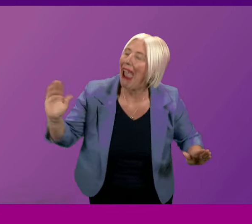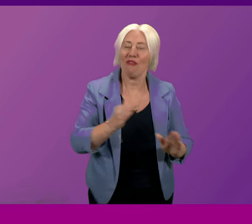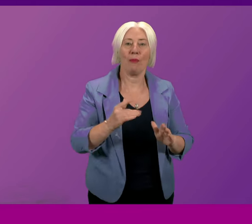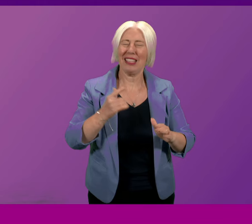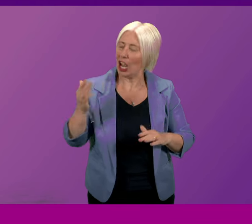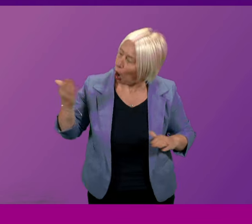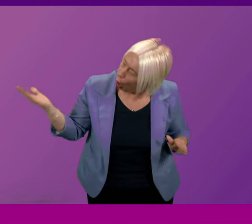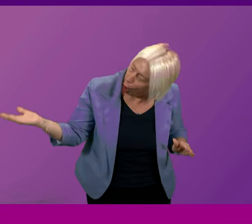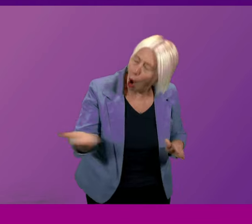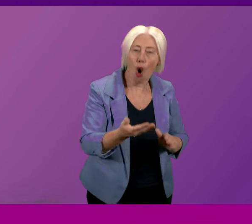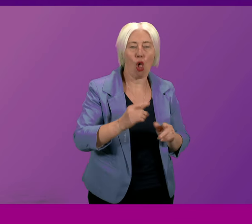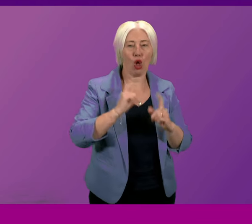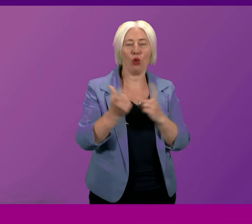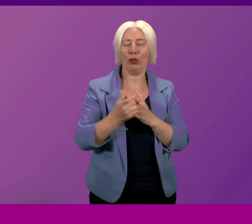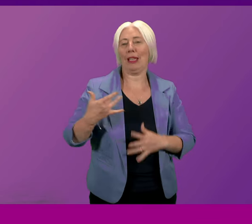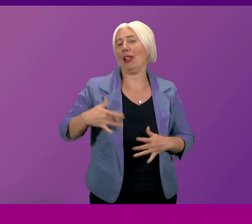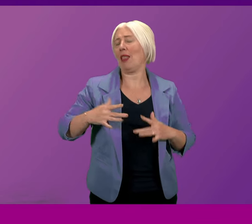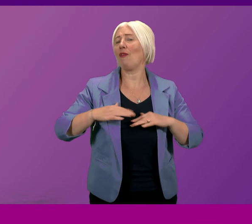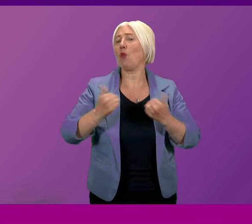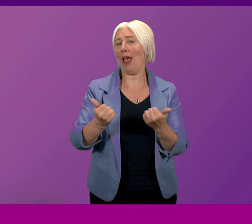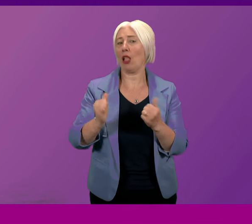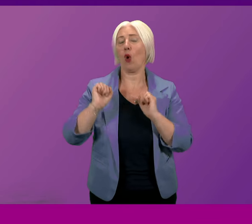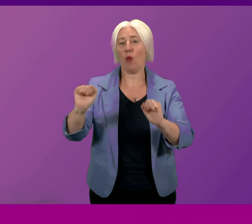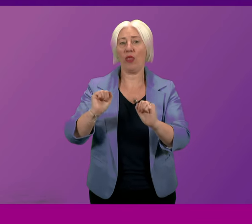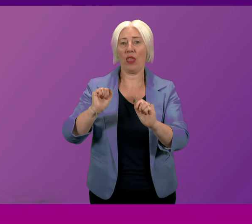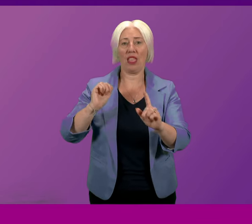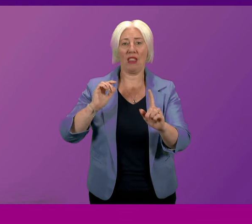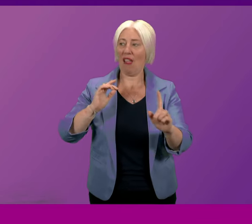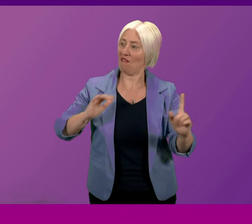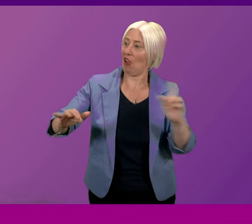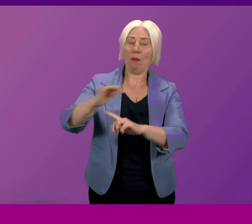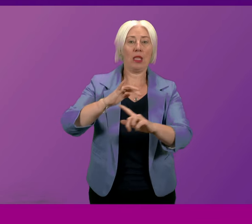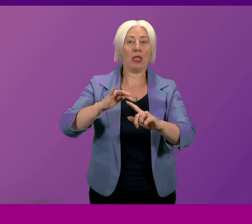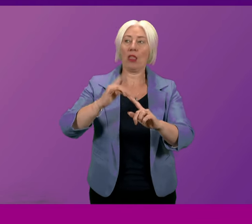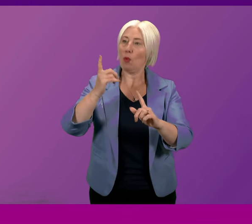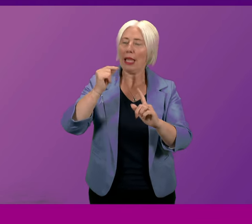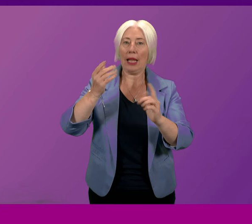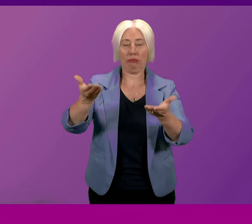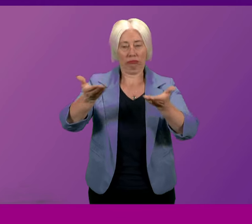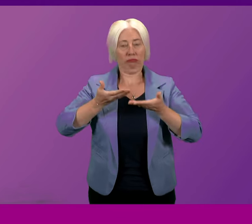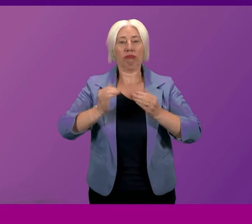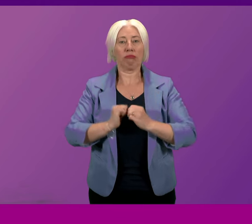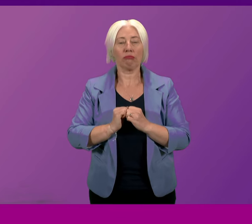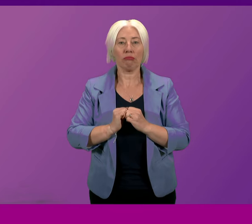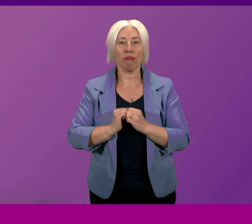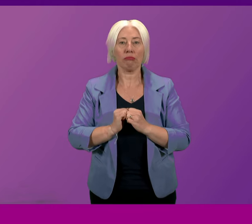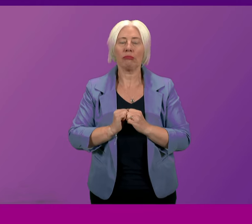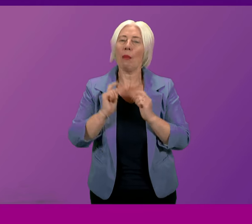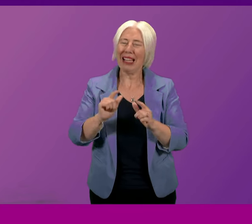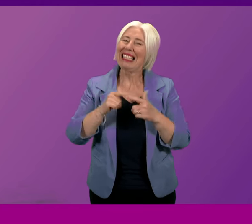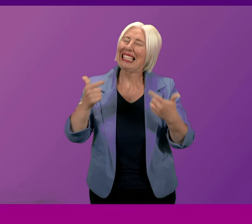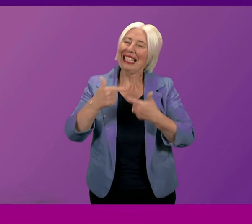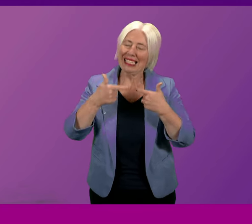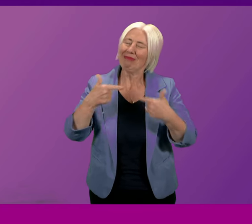community can live well within the environmental limits our world provides. We still have far to